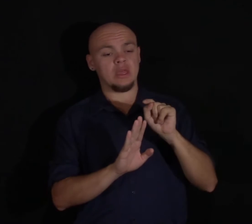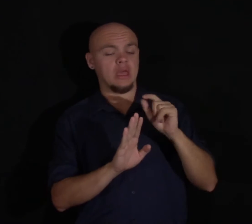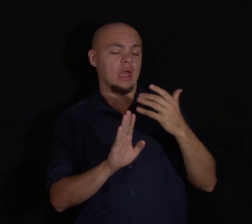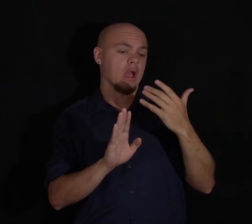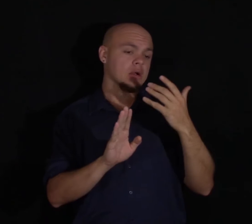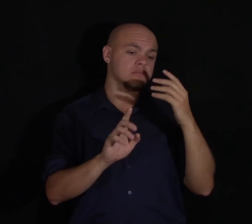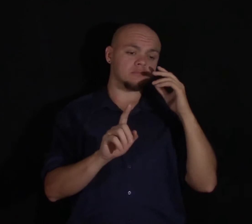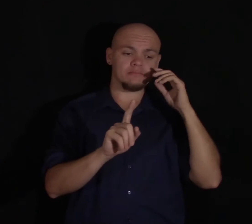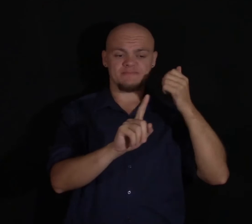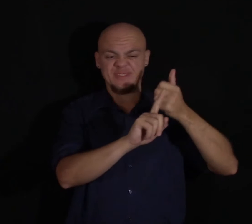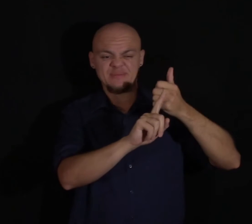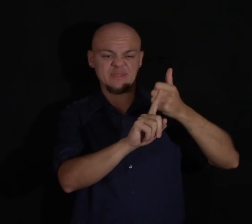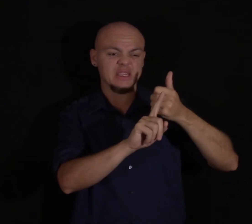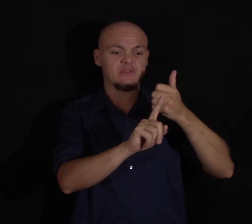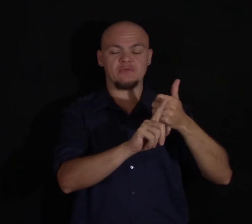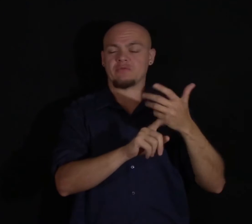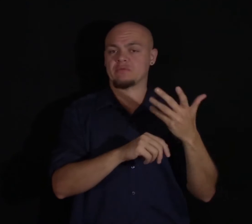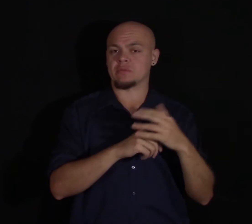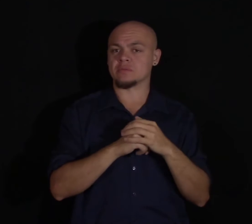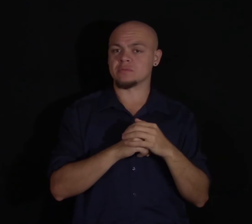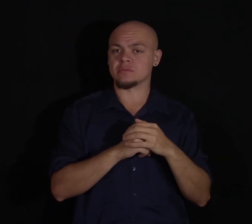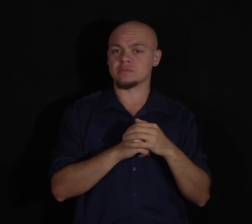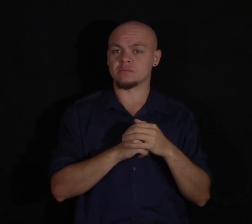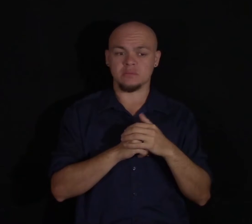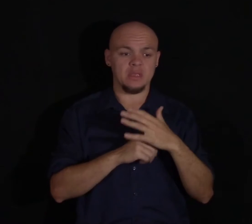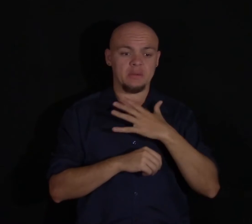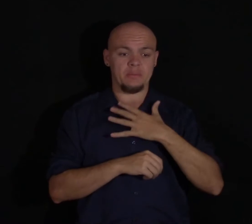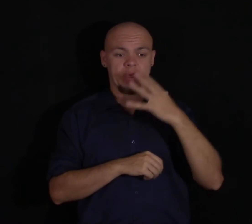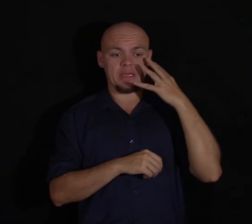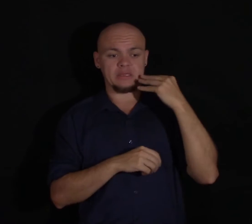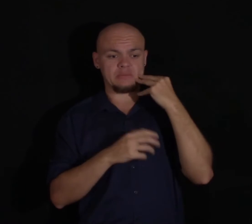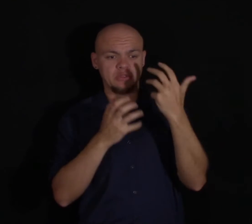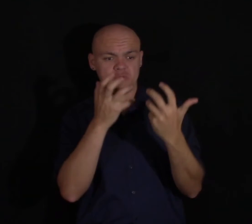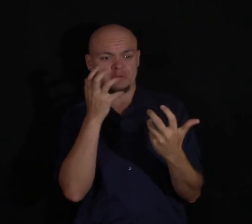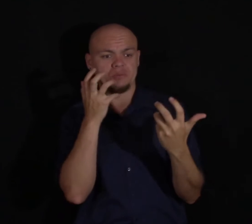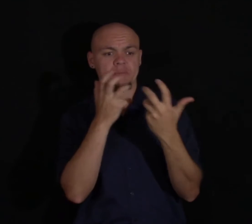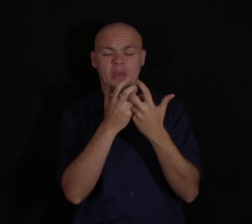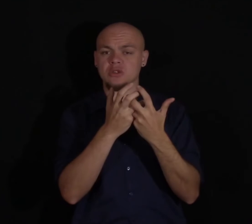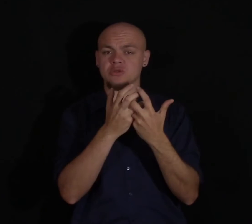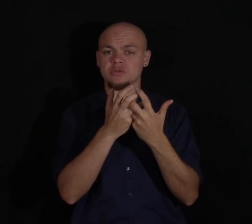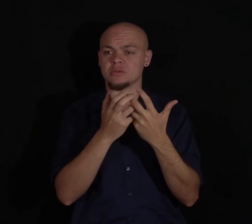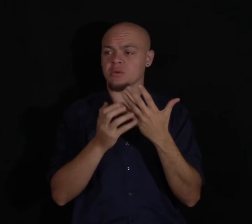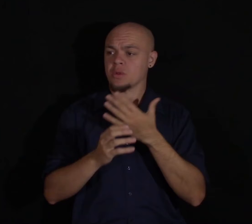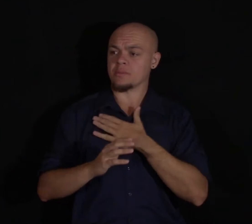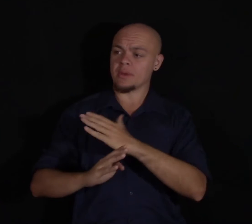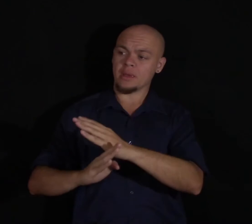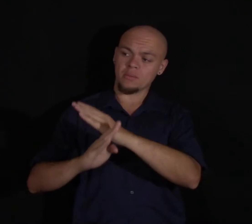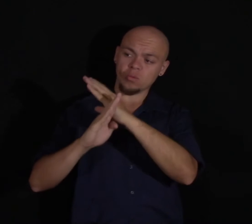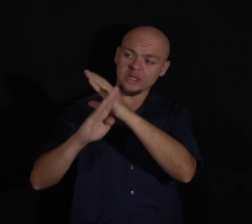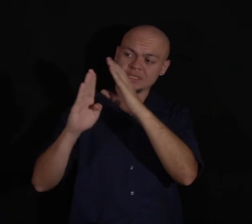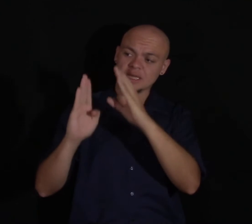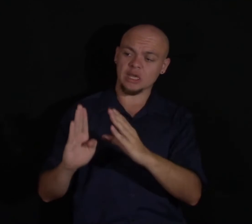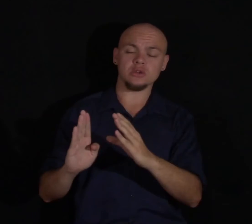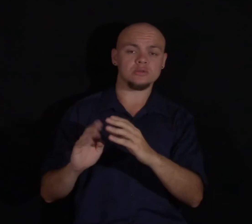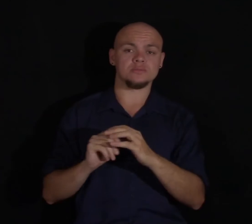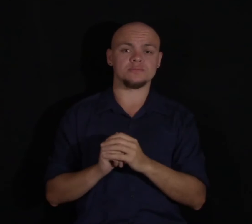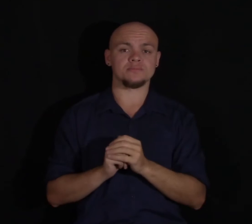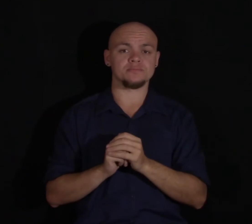self, accorded well with my experience among my protectors, and with the wants which were forever alive in my